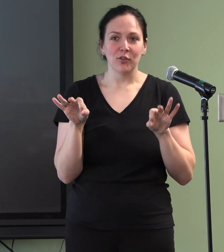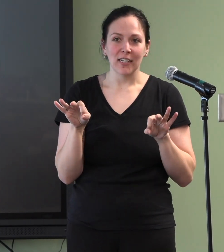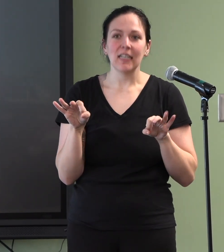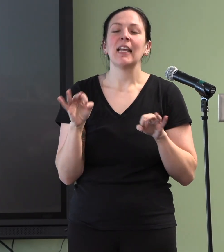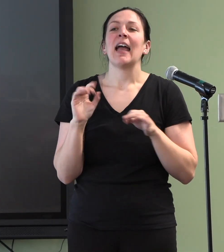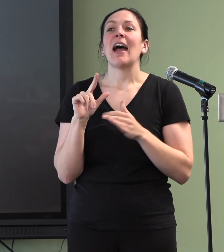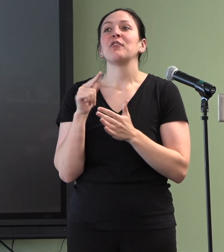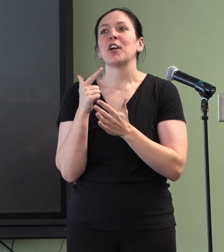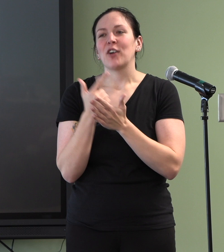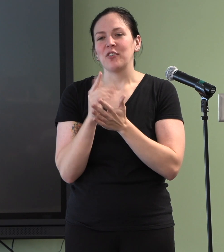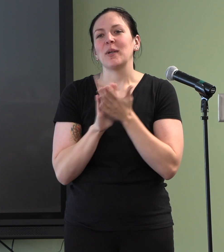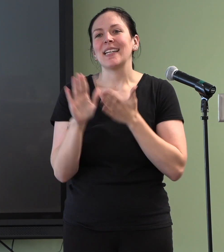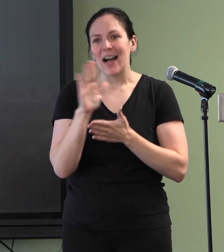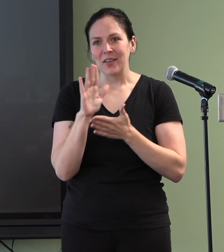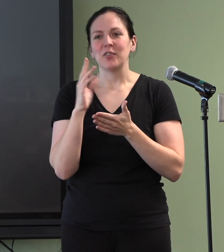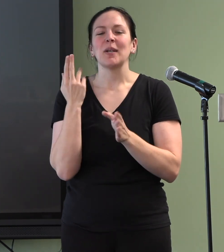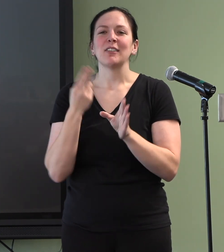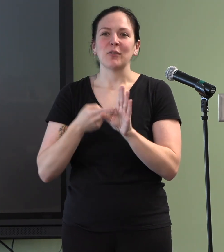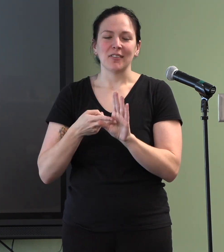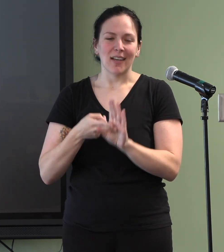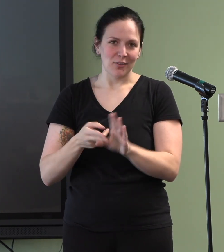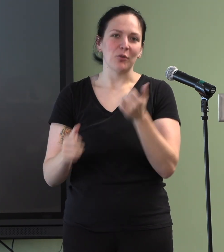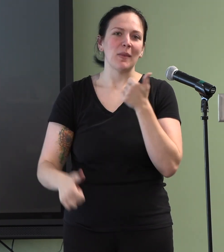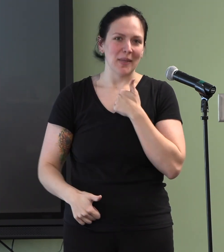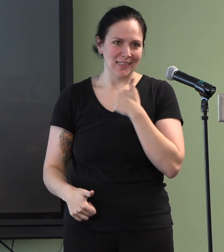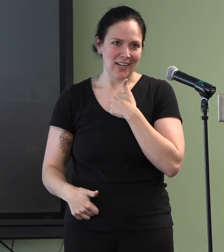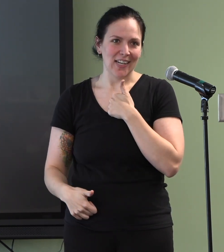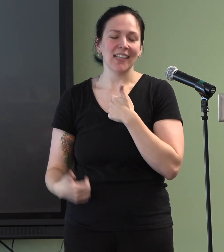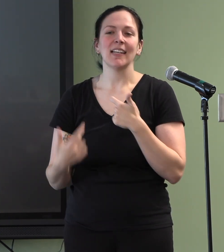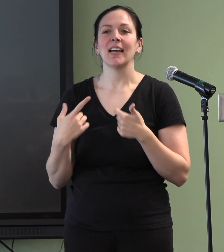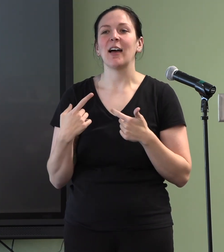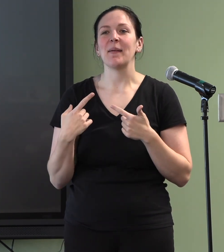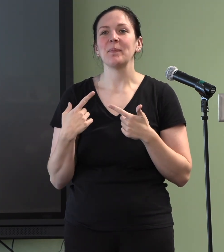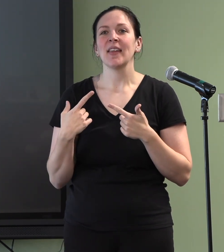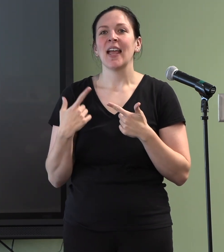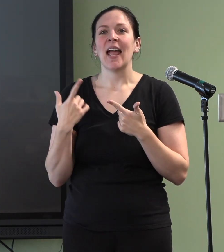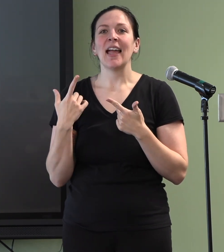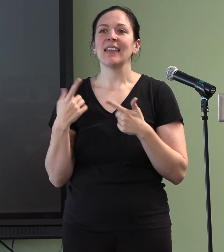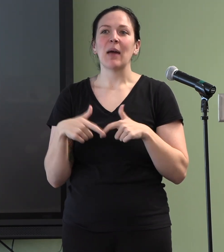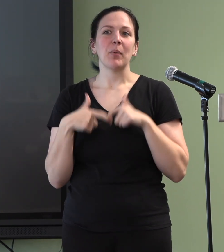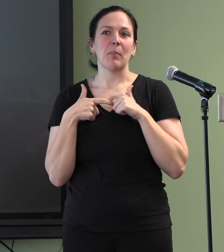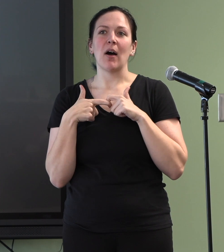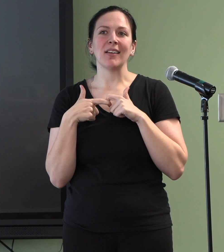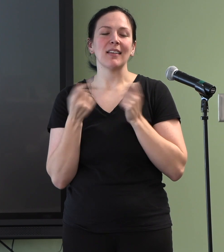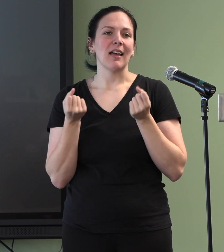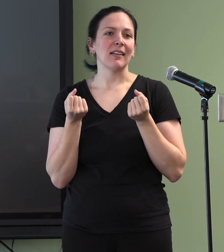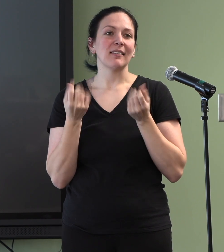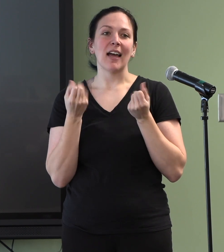degree. After I graduated college is when I decided to join the military. And that put a pause on